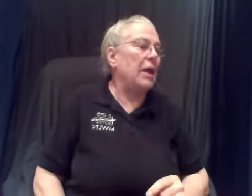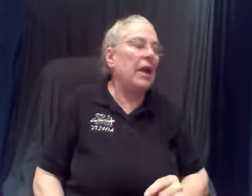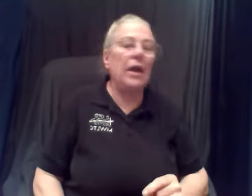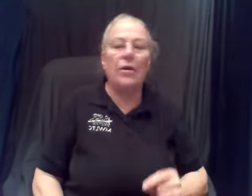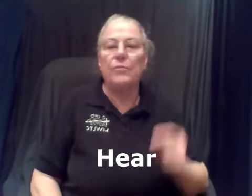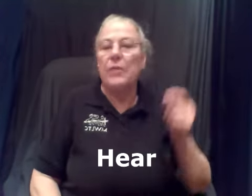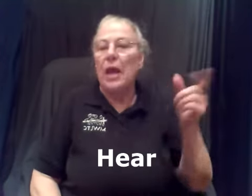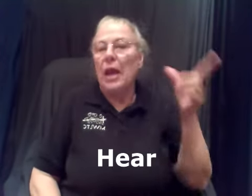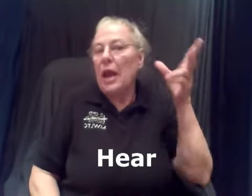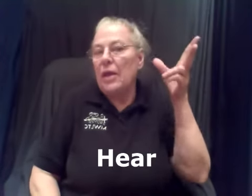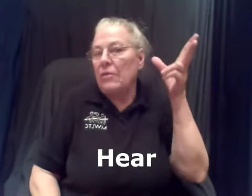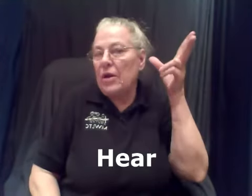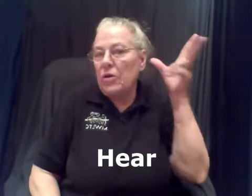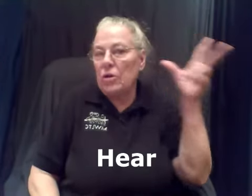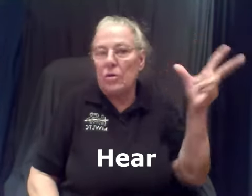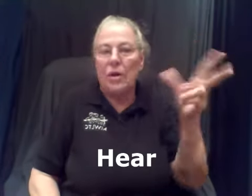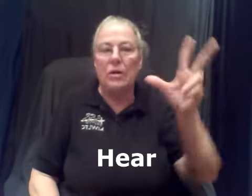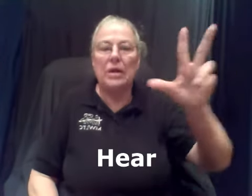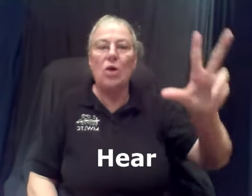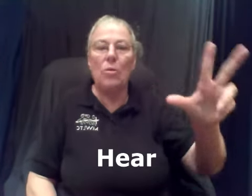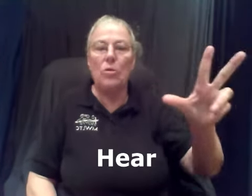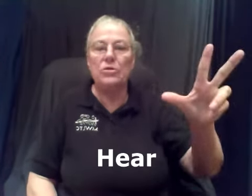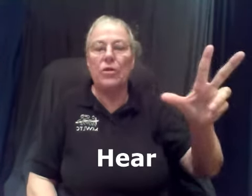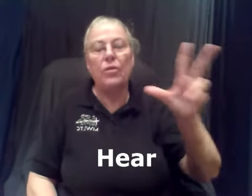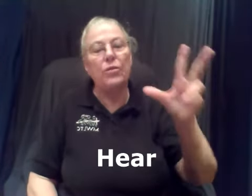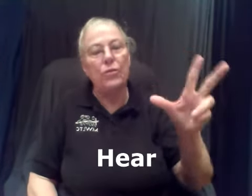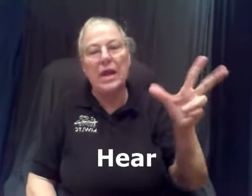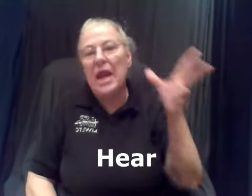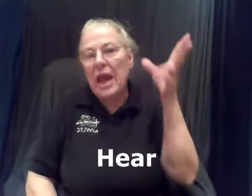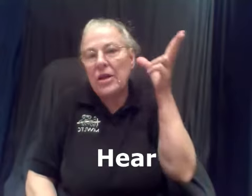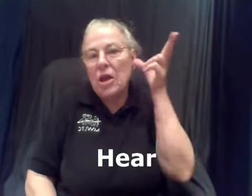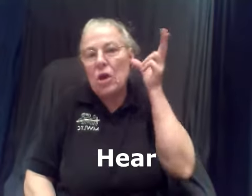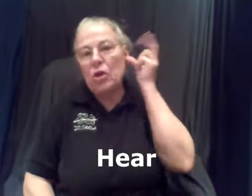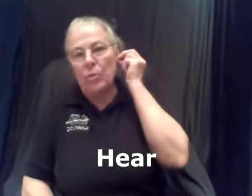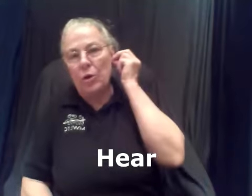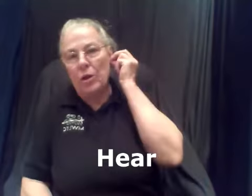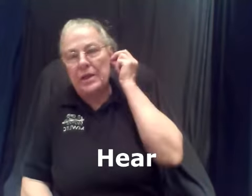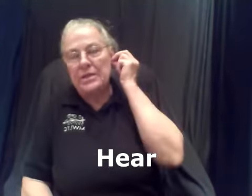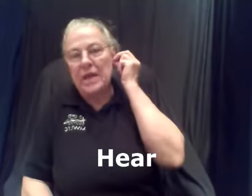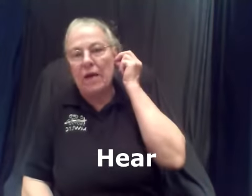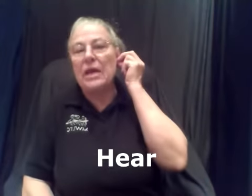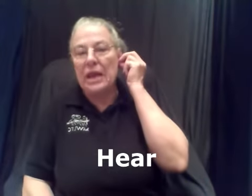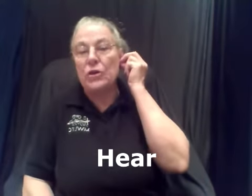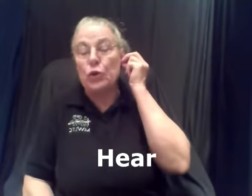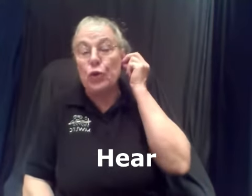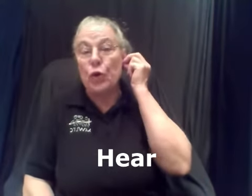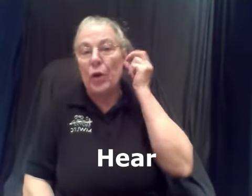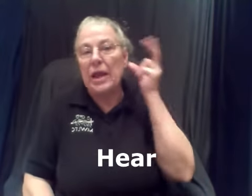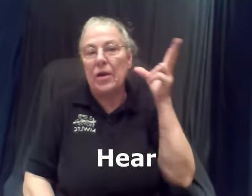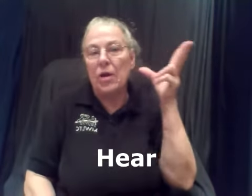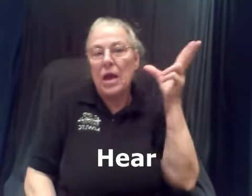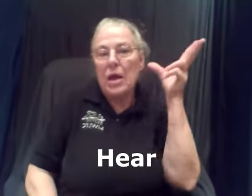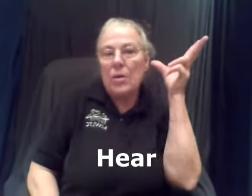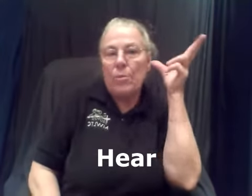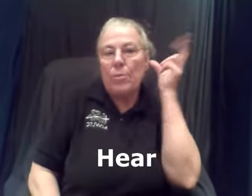Here, and there it's almost a 3 hand. You're pulling sound into your ear. Pull